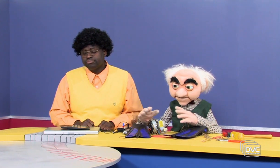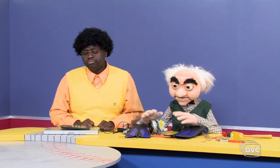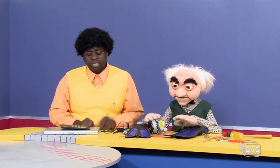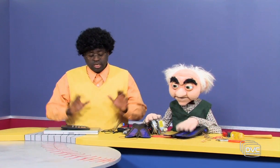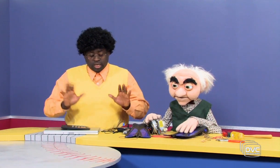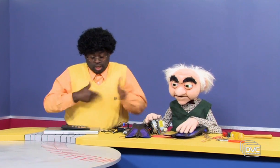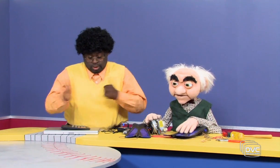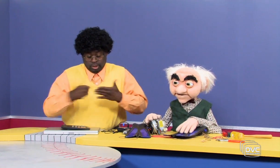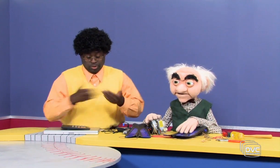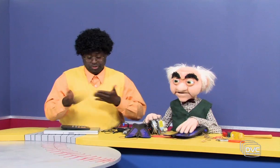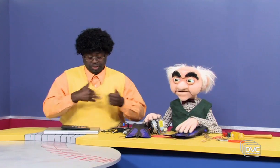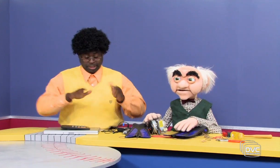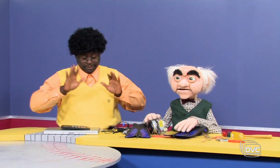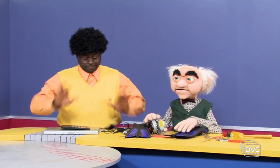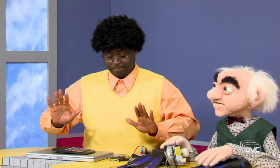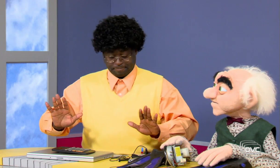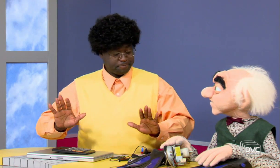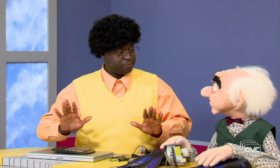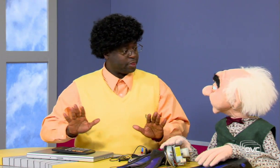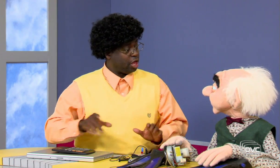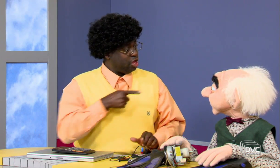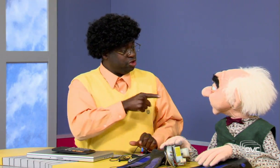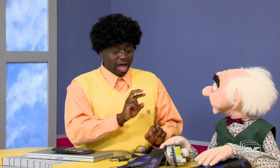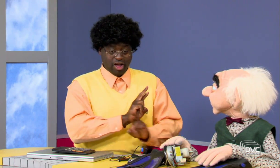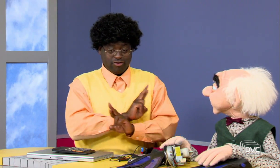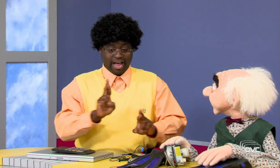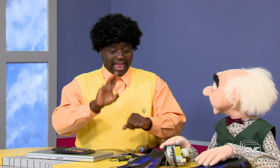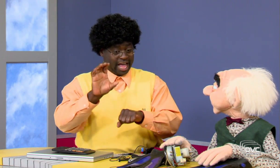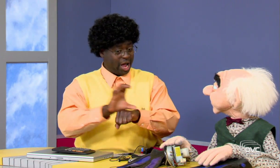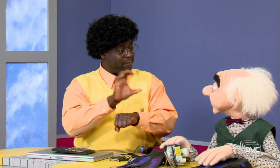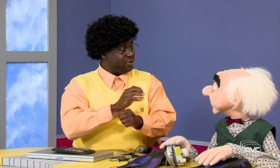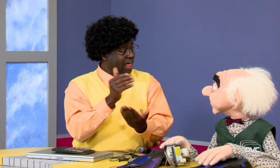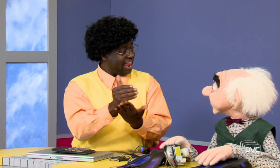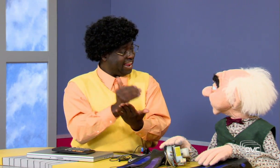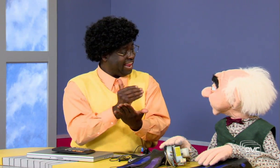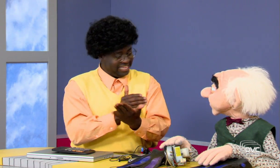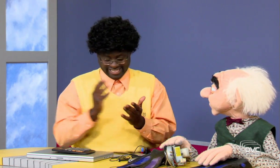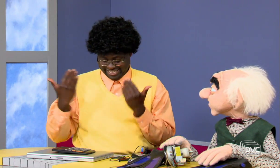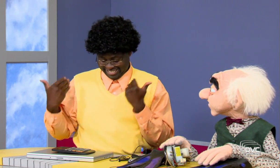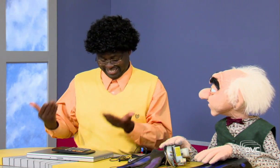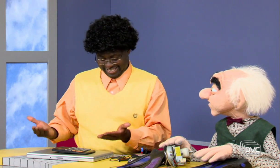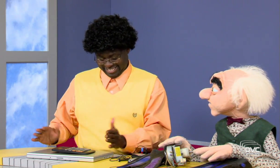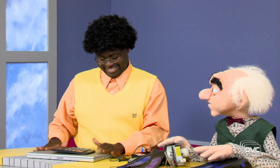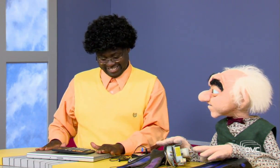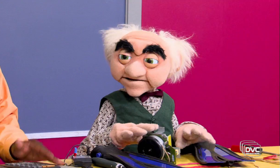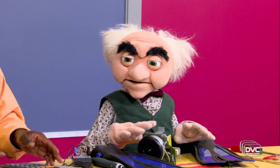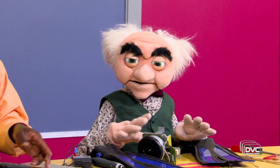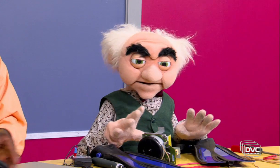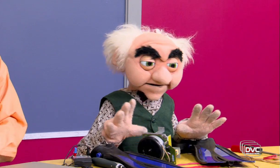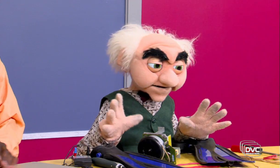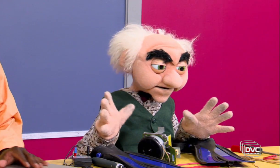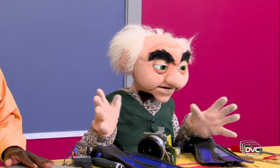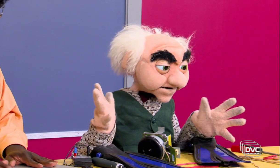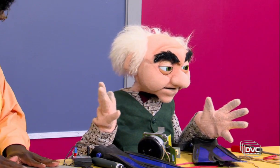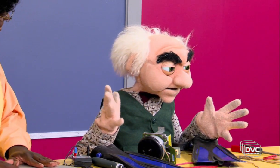So, anyway, are you ready for the computer lessons? See what I brought.